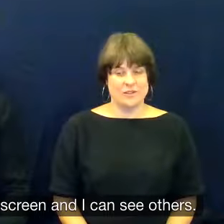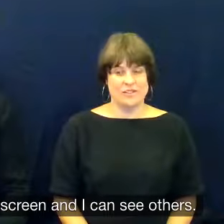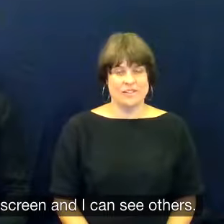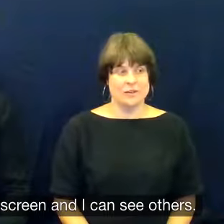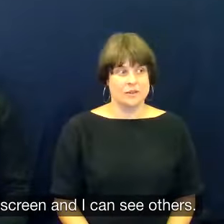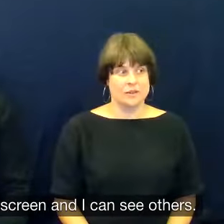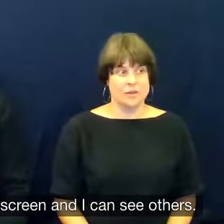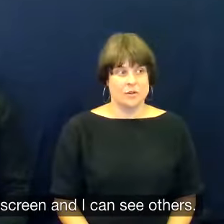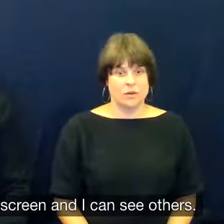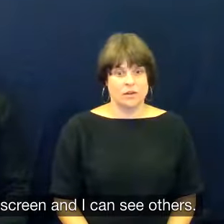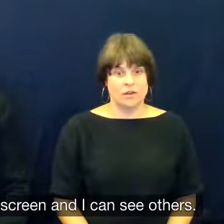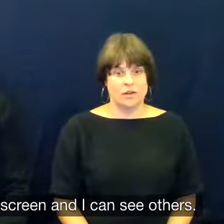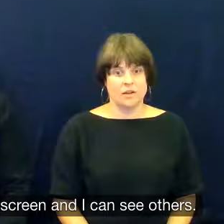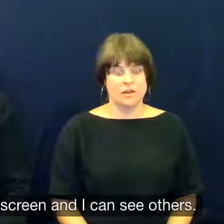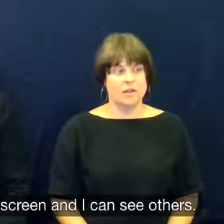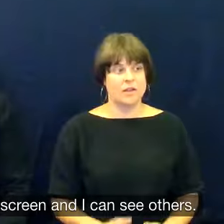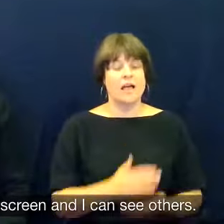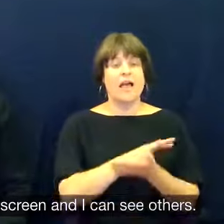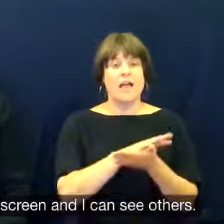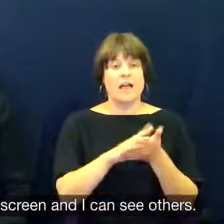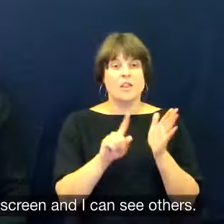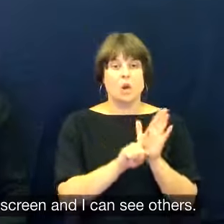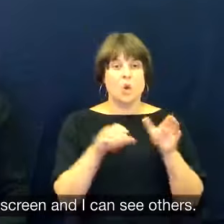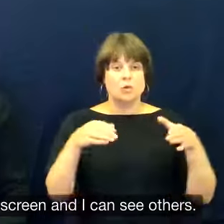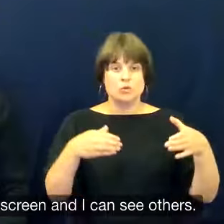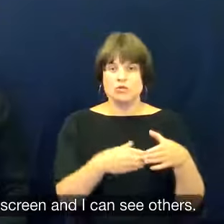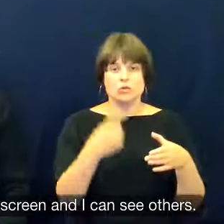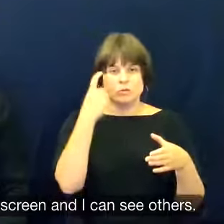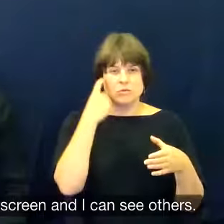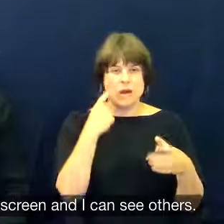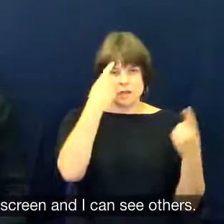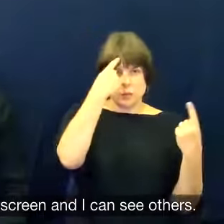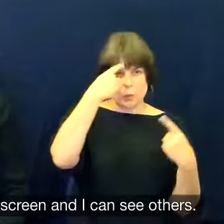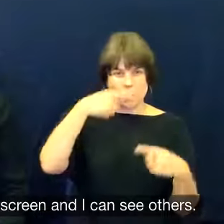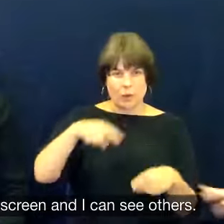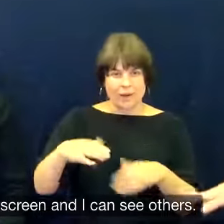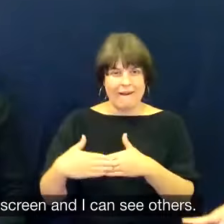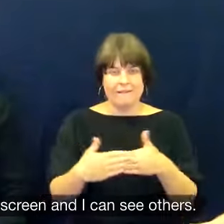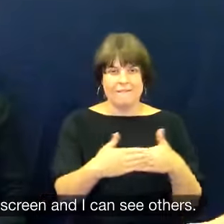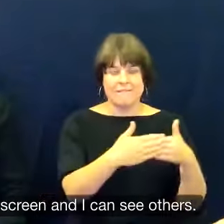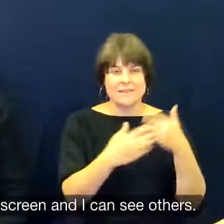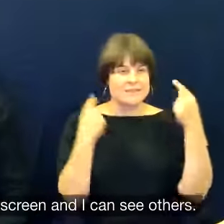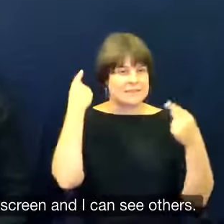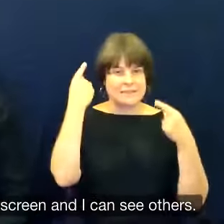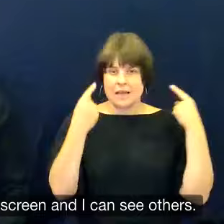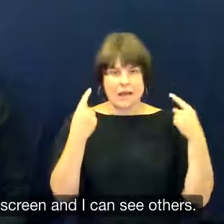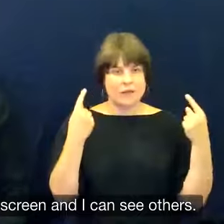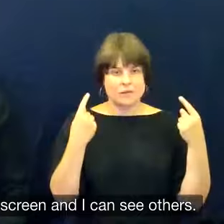Heather Lawson's group is trying to work out how to fix the sound. She doesn't know about the chat. That's right.